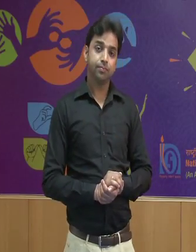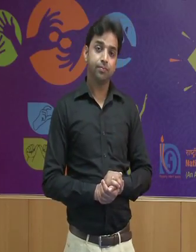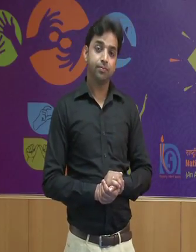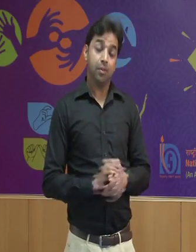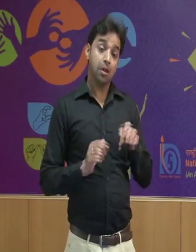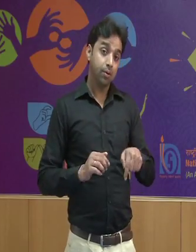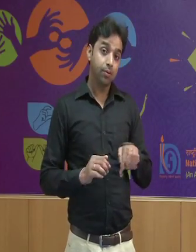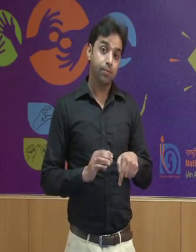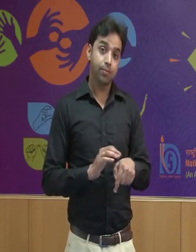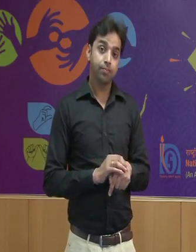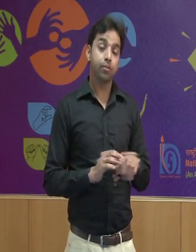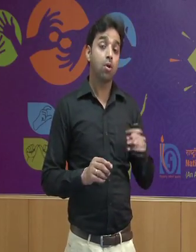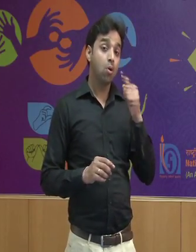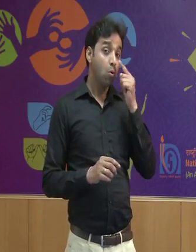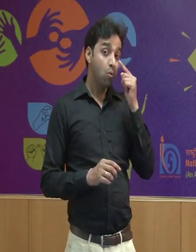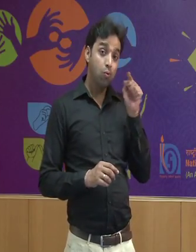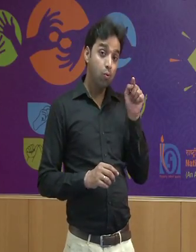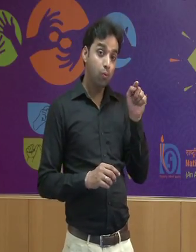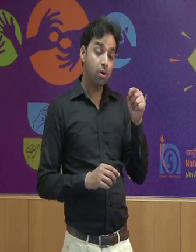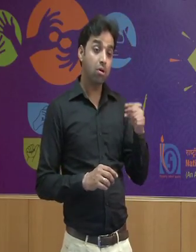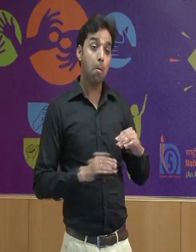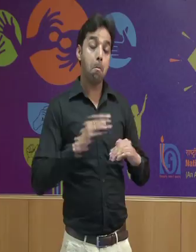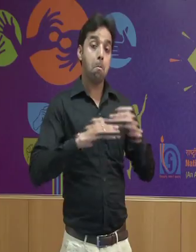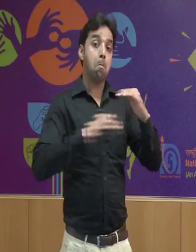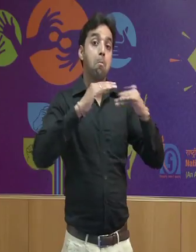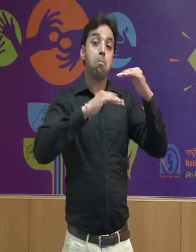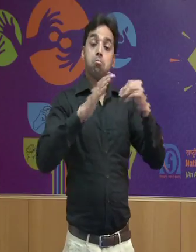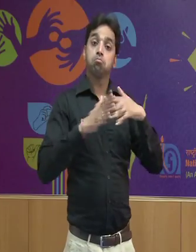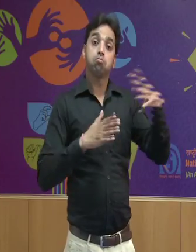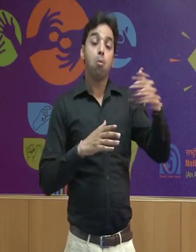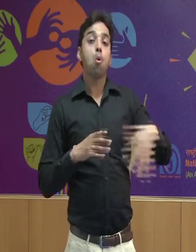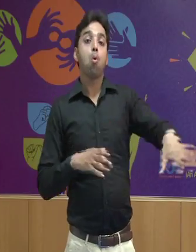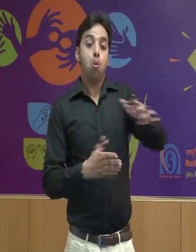Today, women are making progress in all the fields of life.